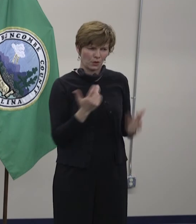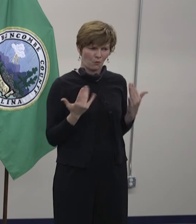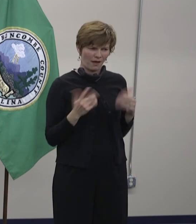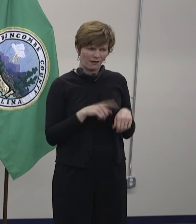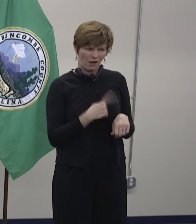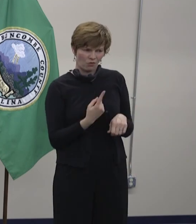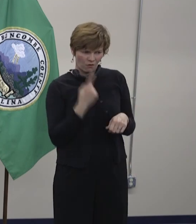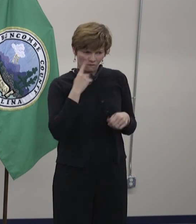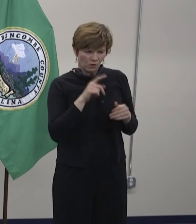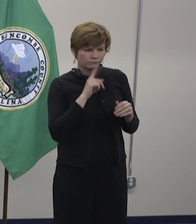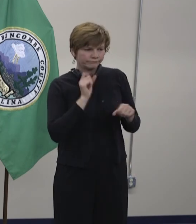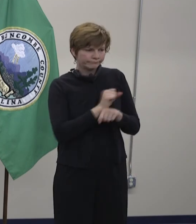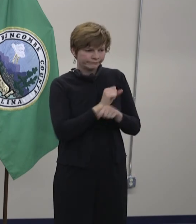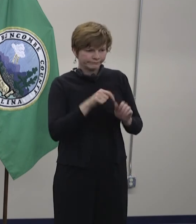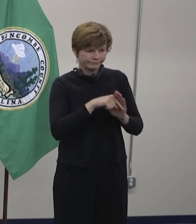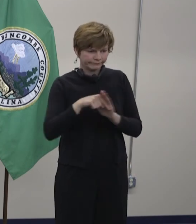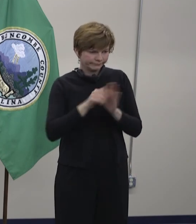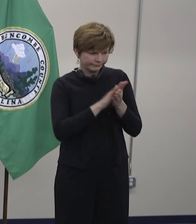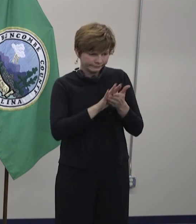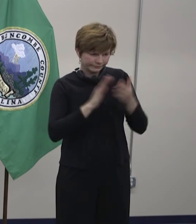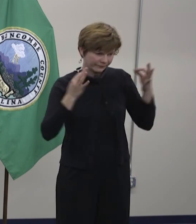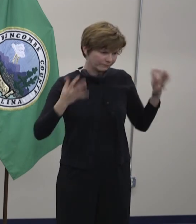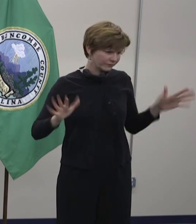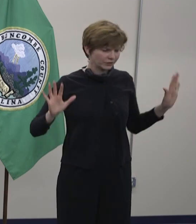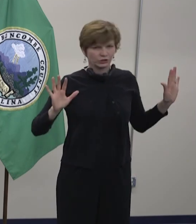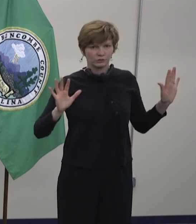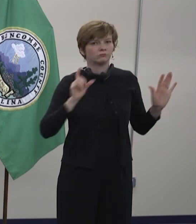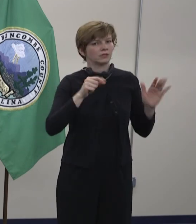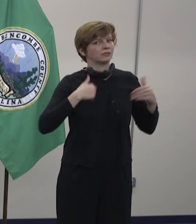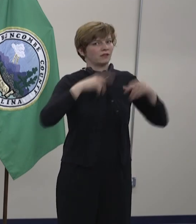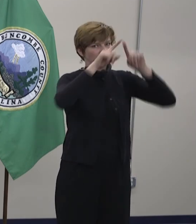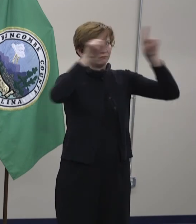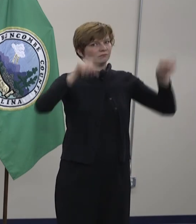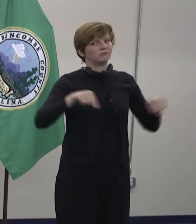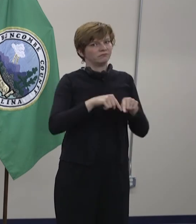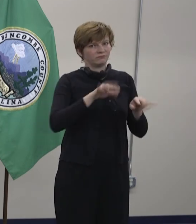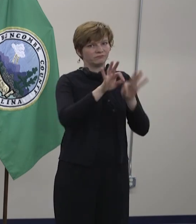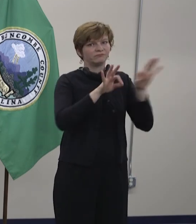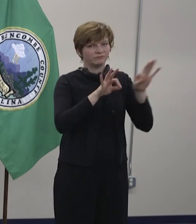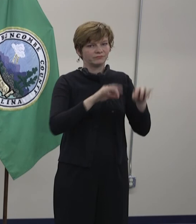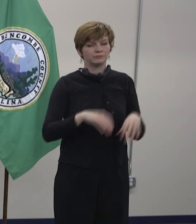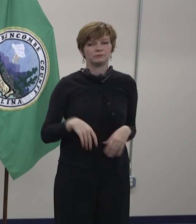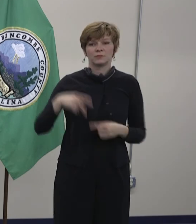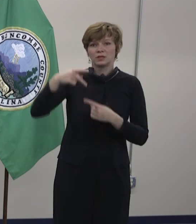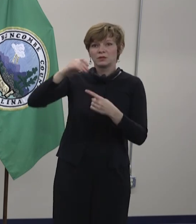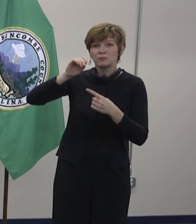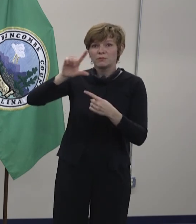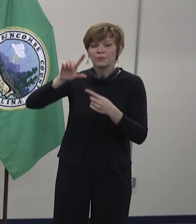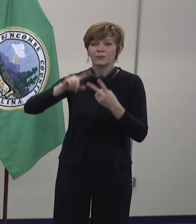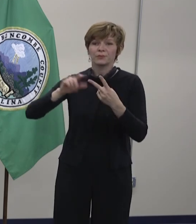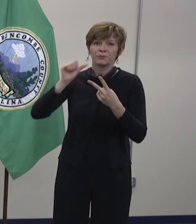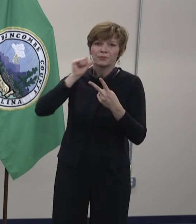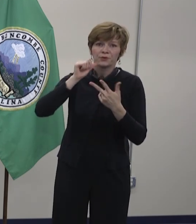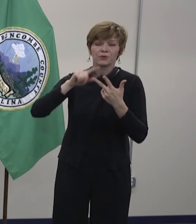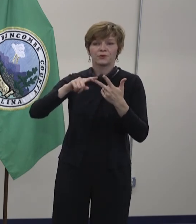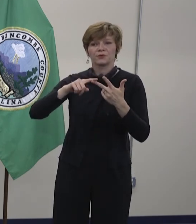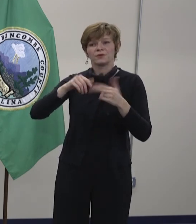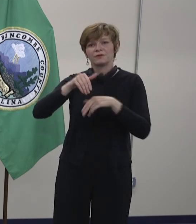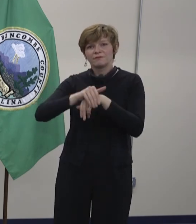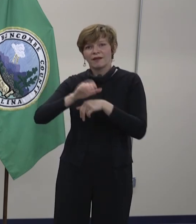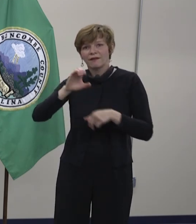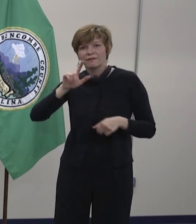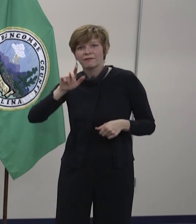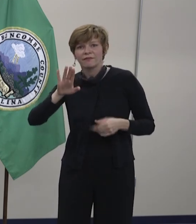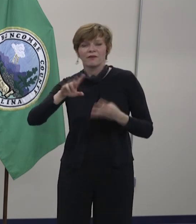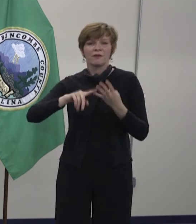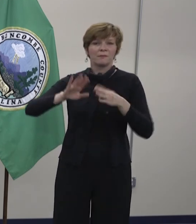Movie theaters, bars, pool halls, and nightclubs and music halls remain closed.